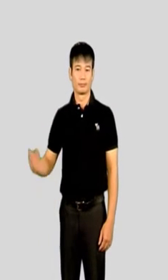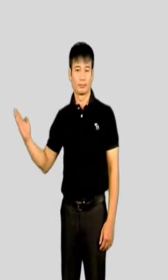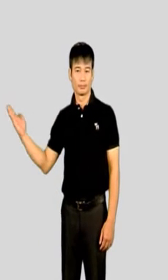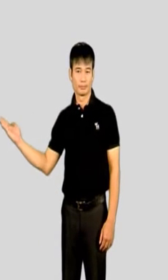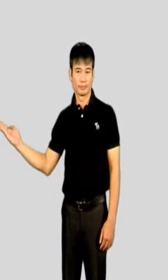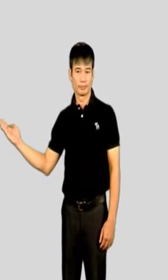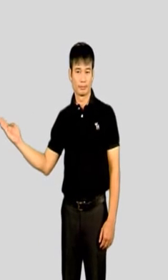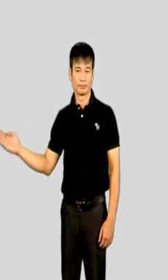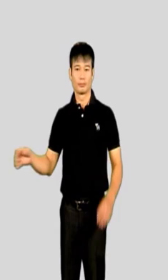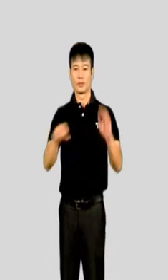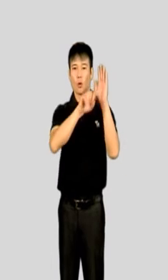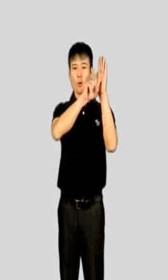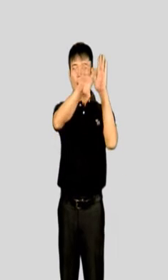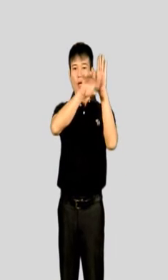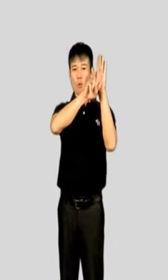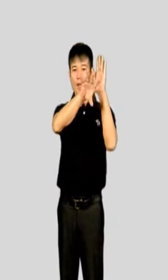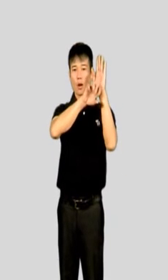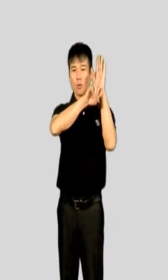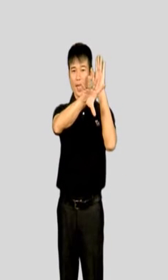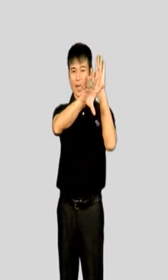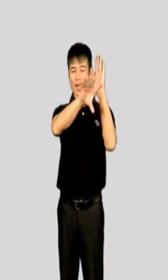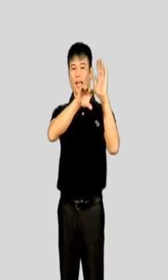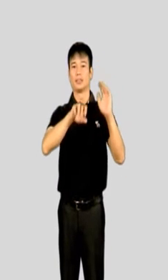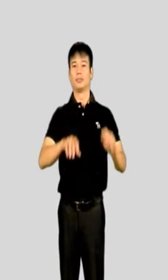This is the icon for a warning tool, such as a loudspeaker.